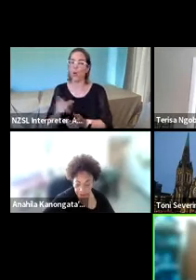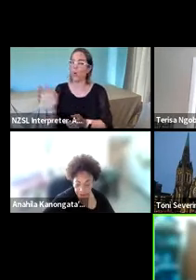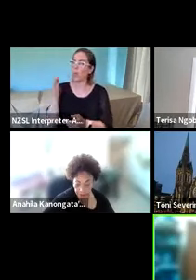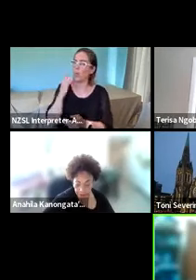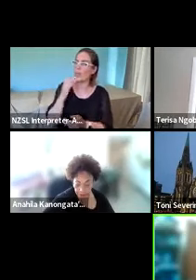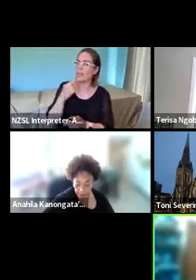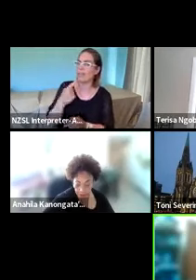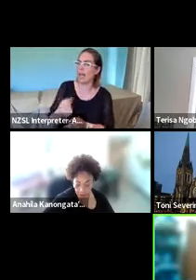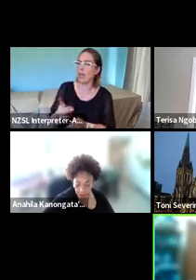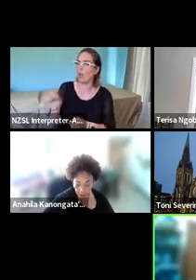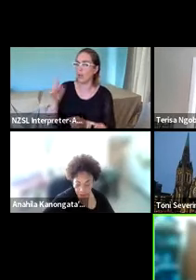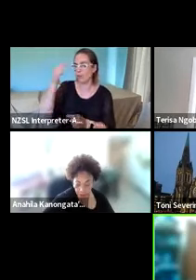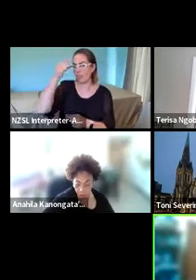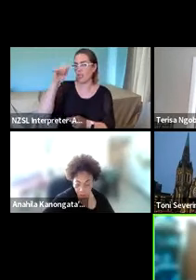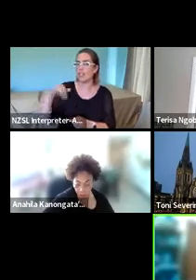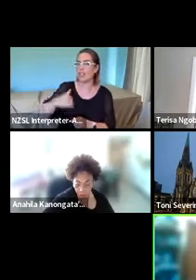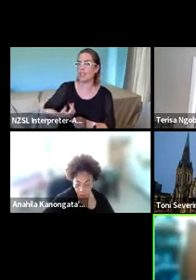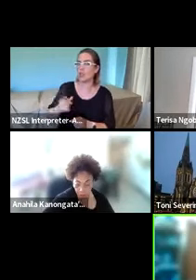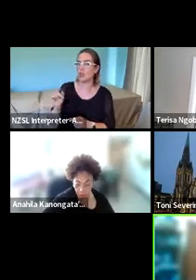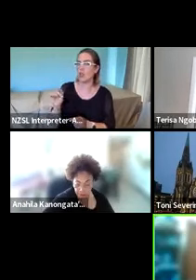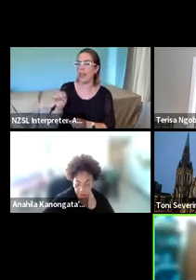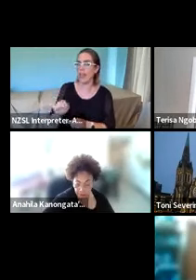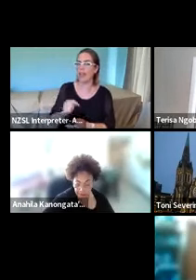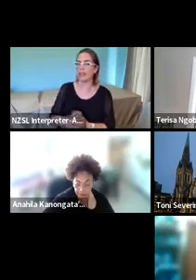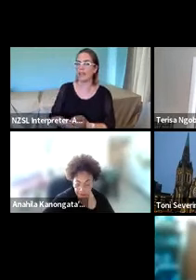you're thinking needs to happen?